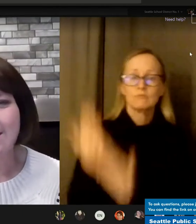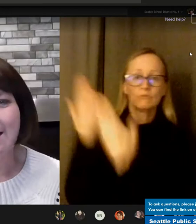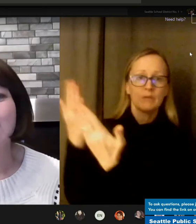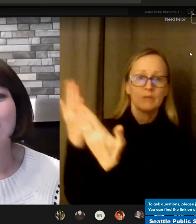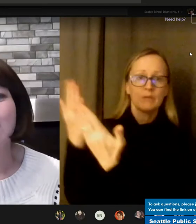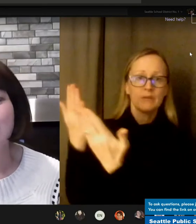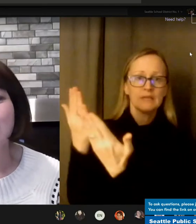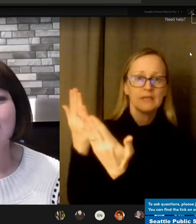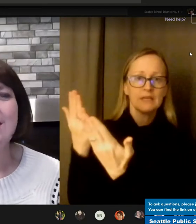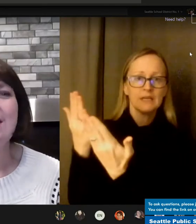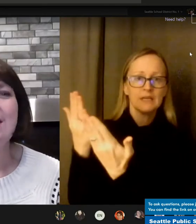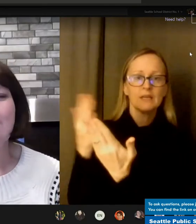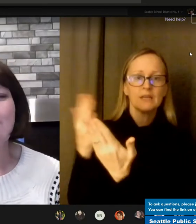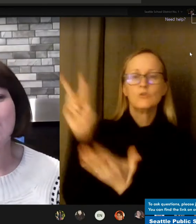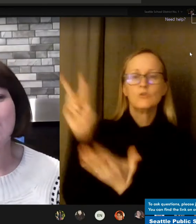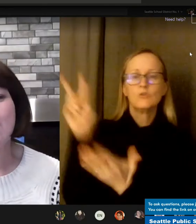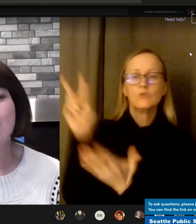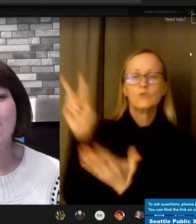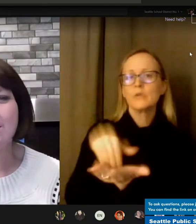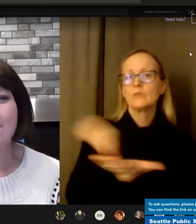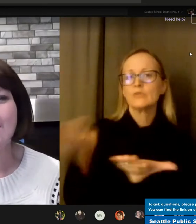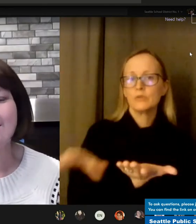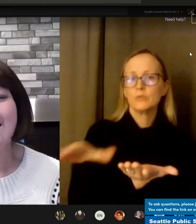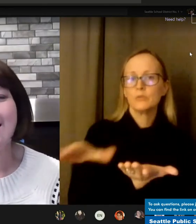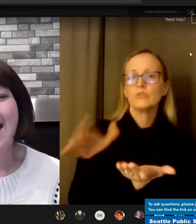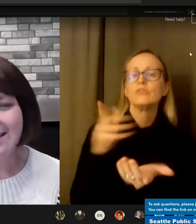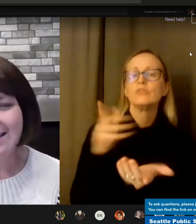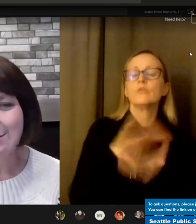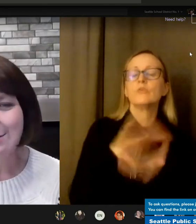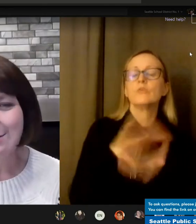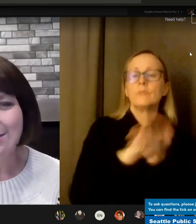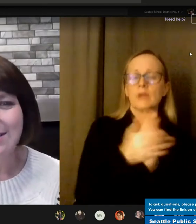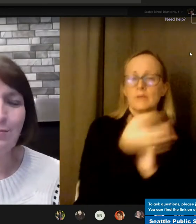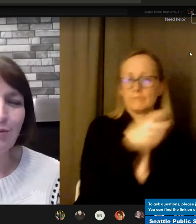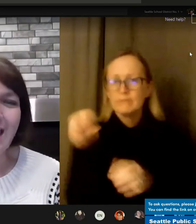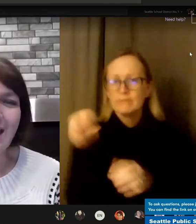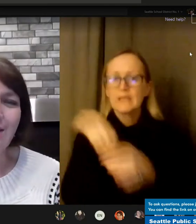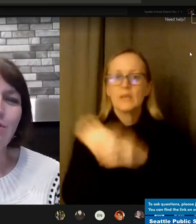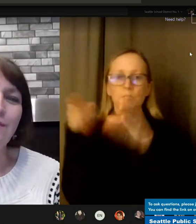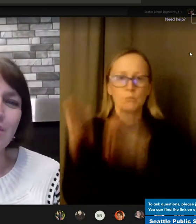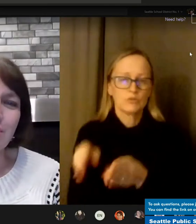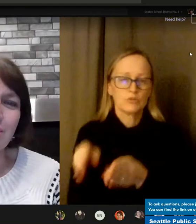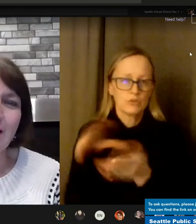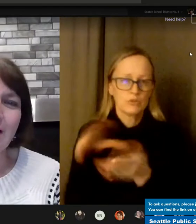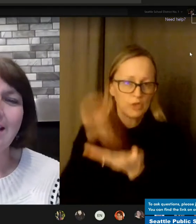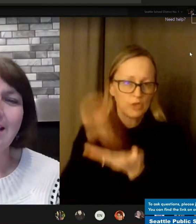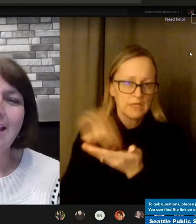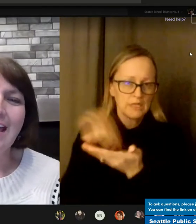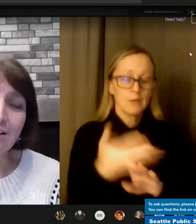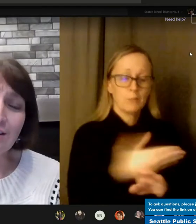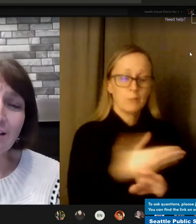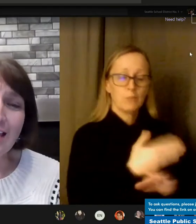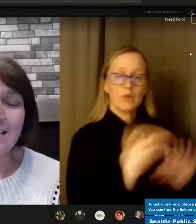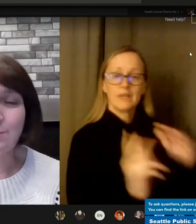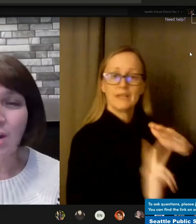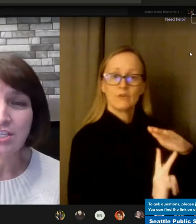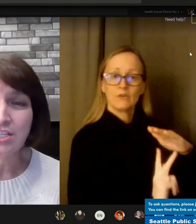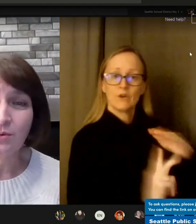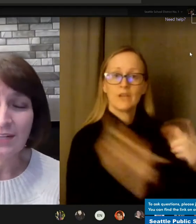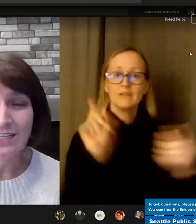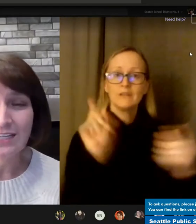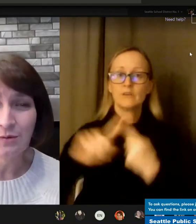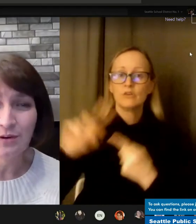of our students receiving special education services and students in pre-K through first grade as early as